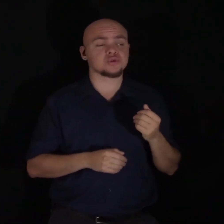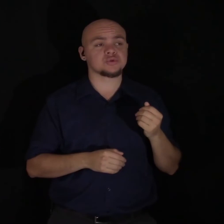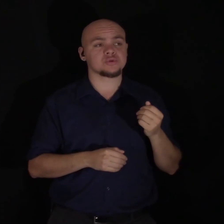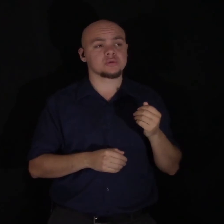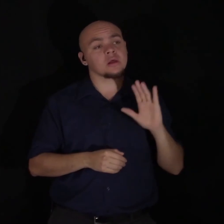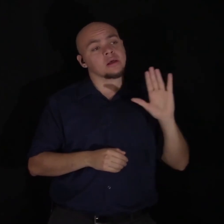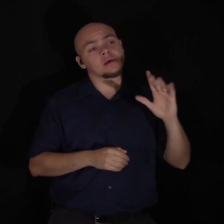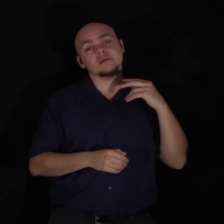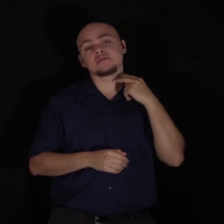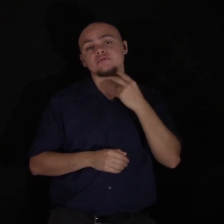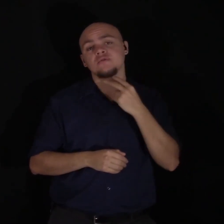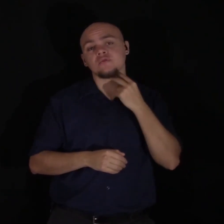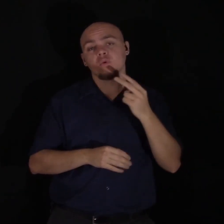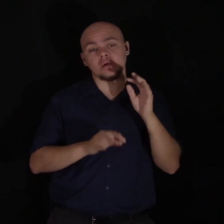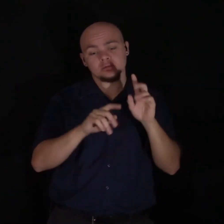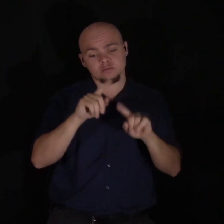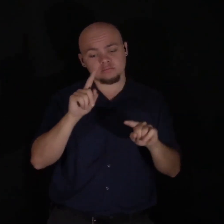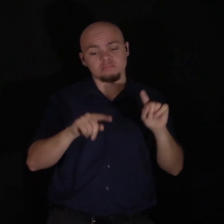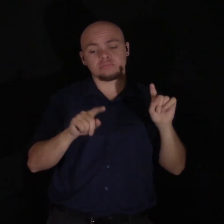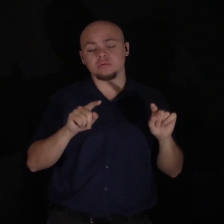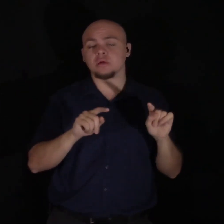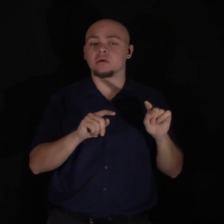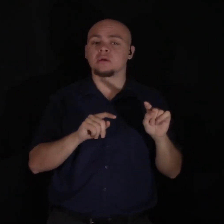are soul-subduing music.